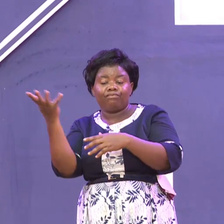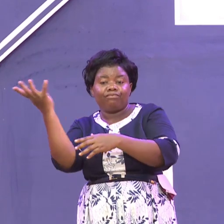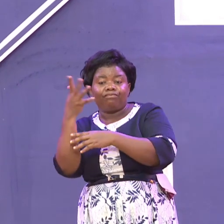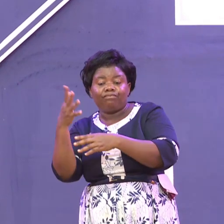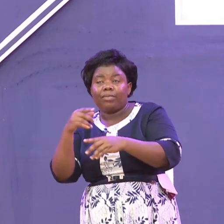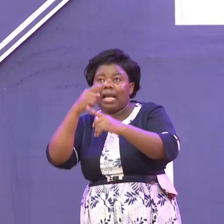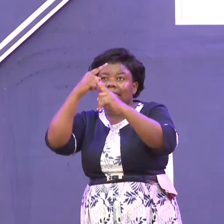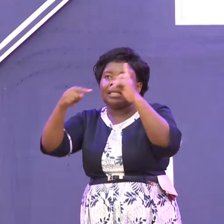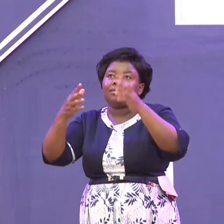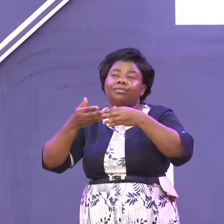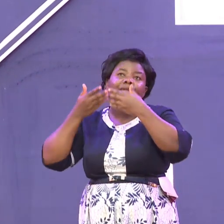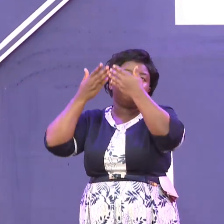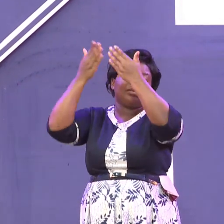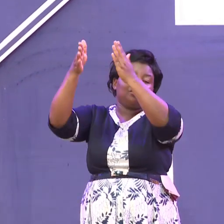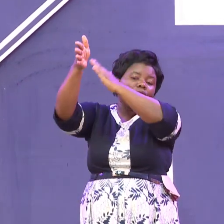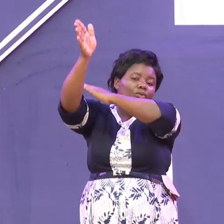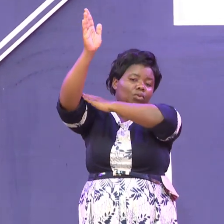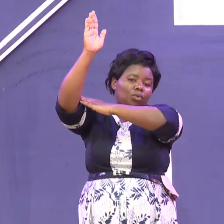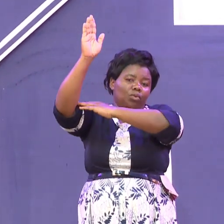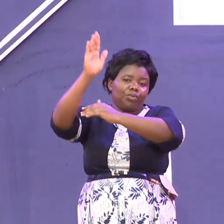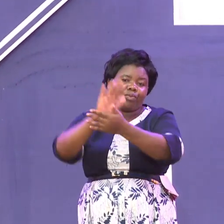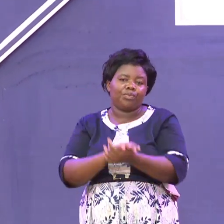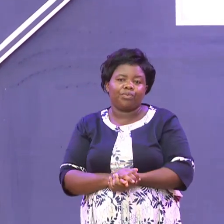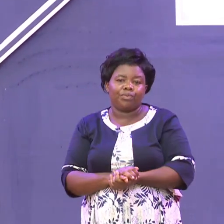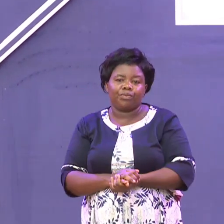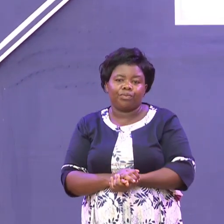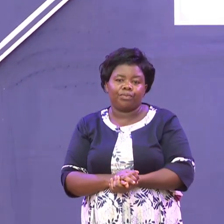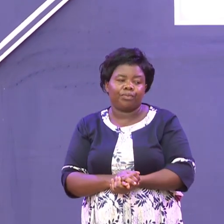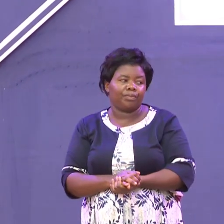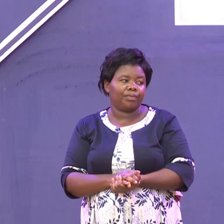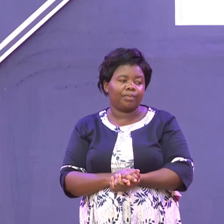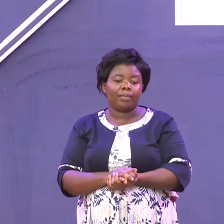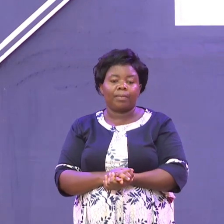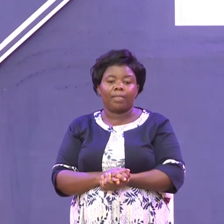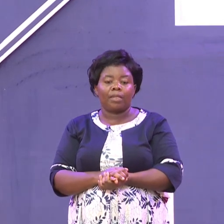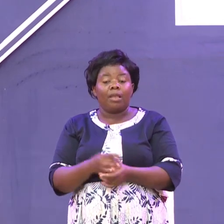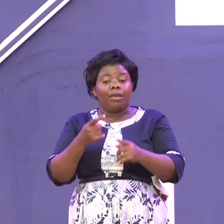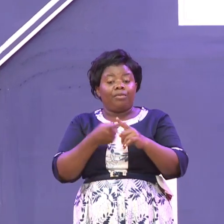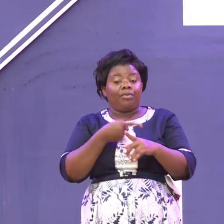He got a ram from the bush and he sacrificed it to God.